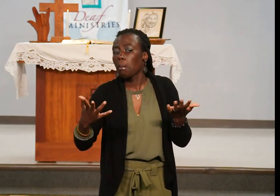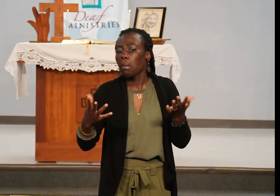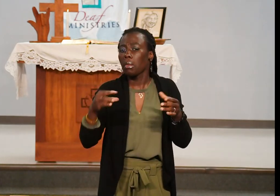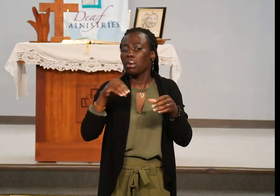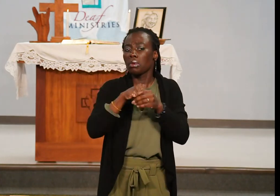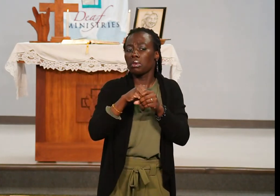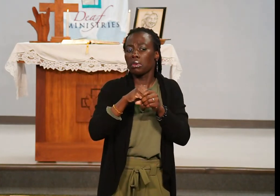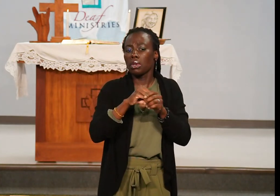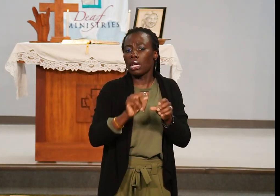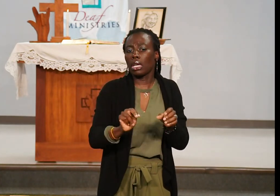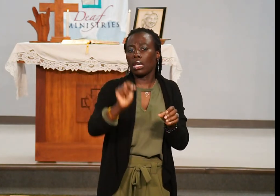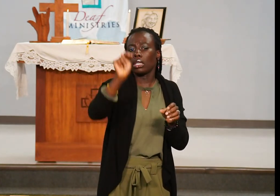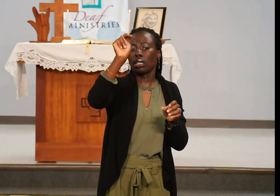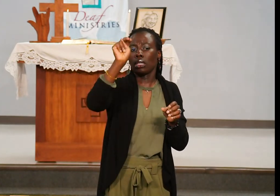And in 2 weeks,